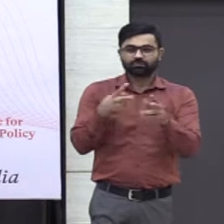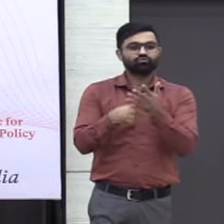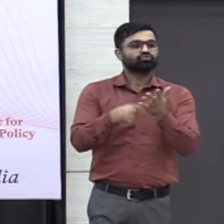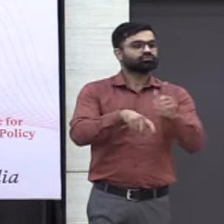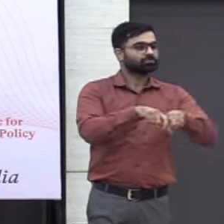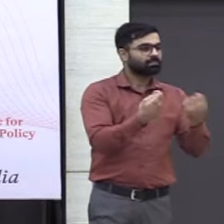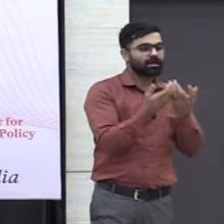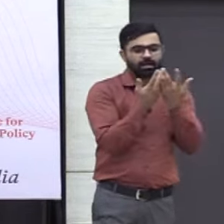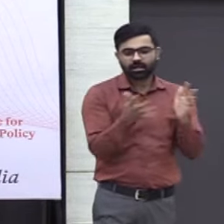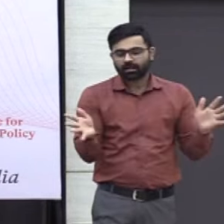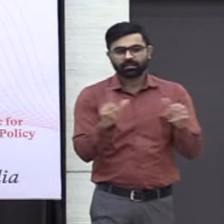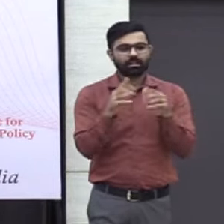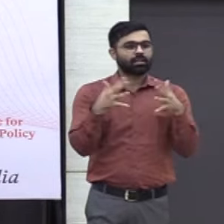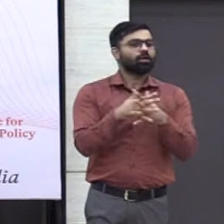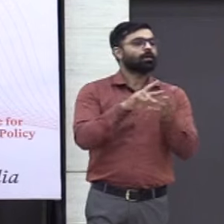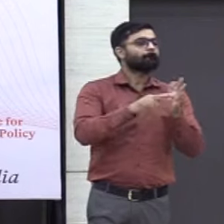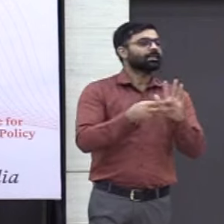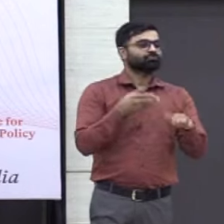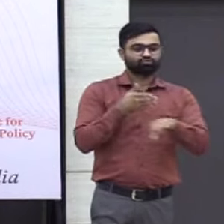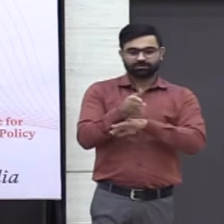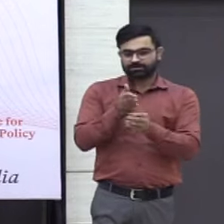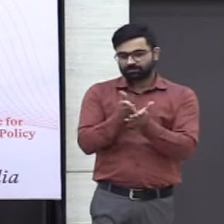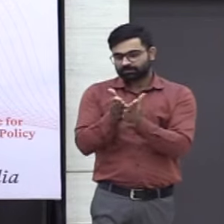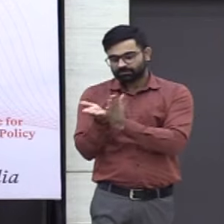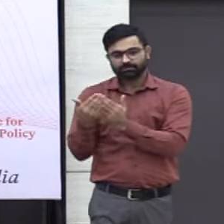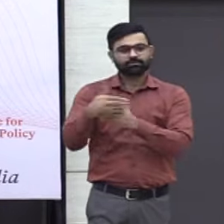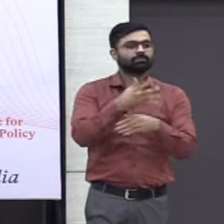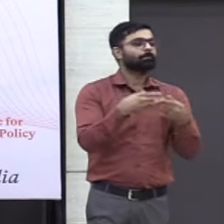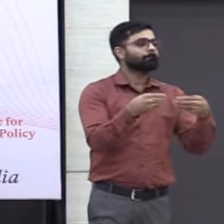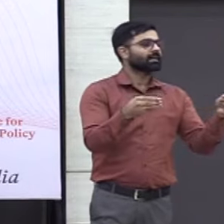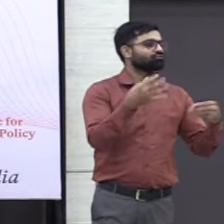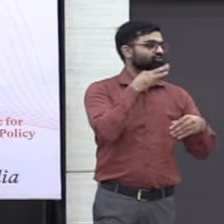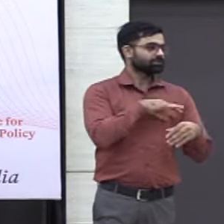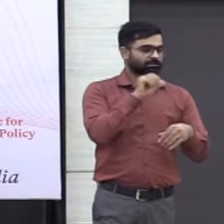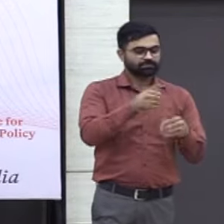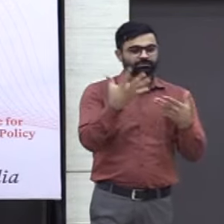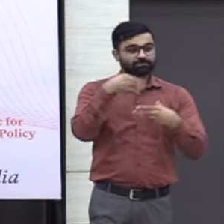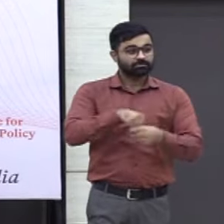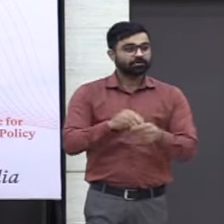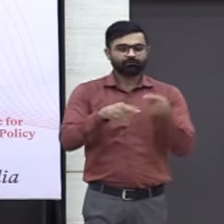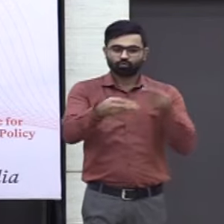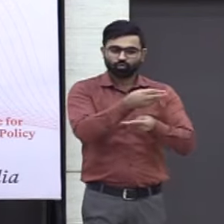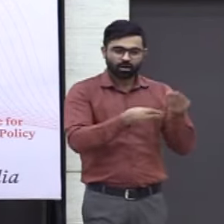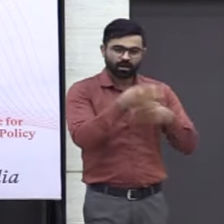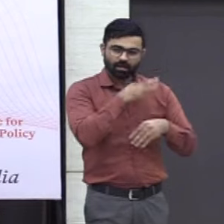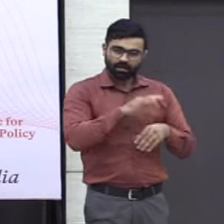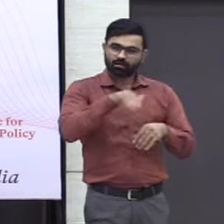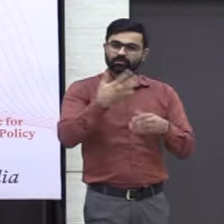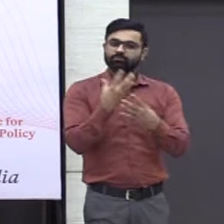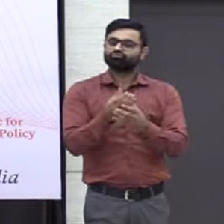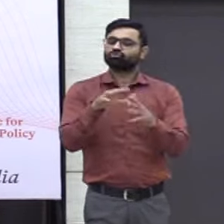intimidation, or any other unlawful means to obtain direct or indirect material benefit, including a financial benefit,